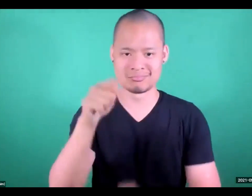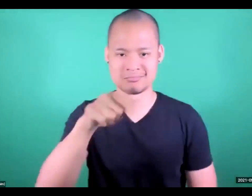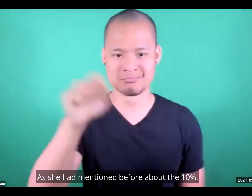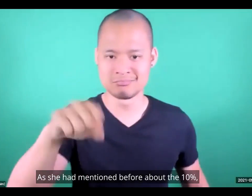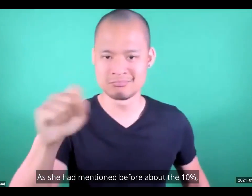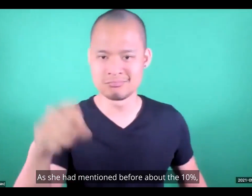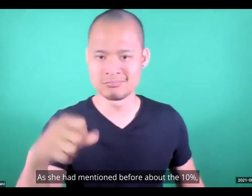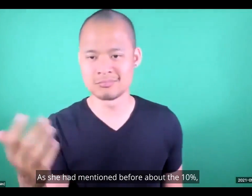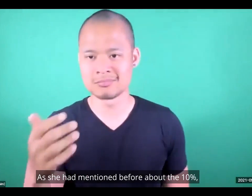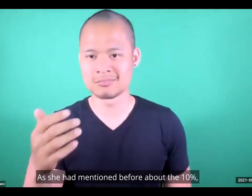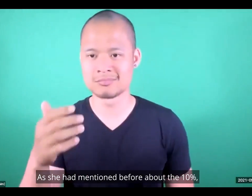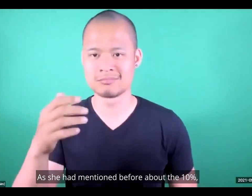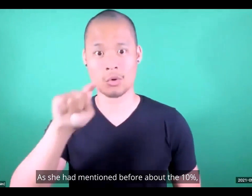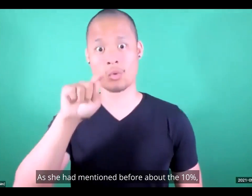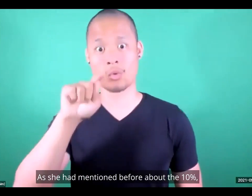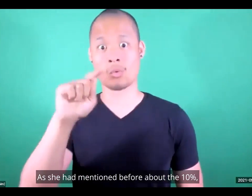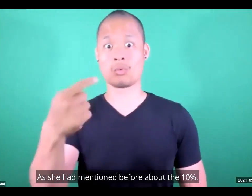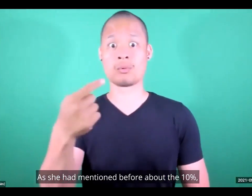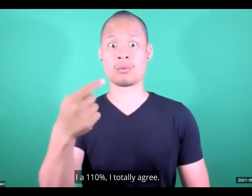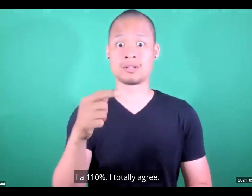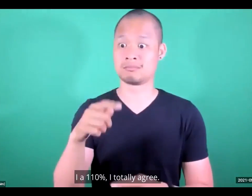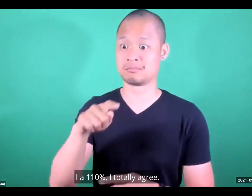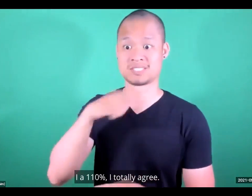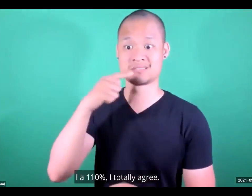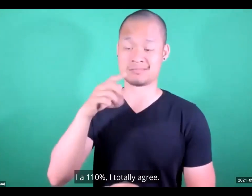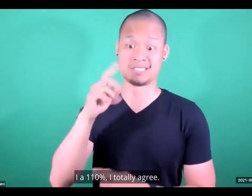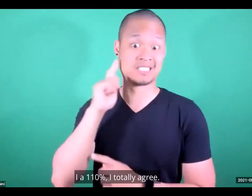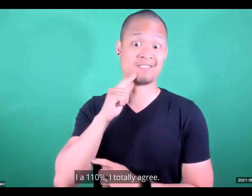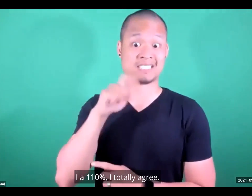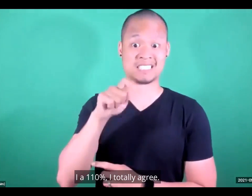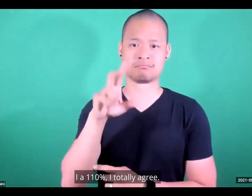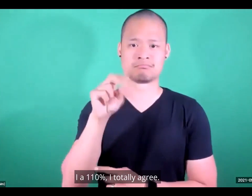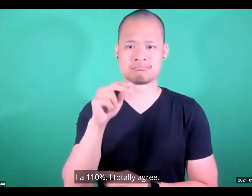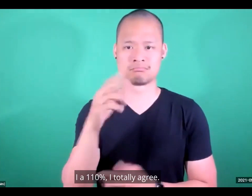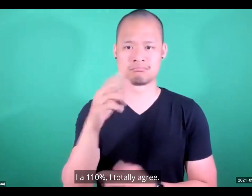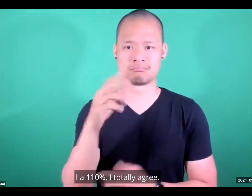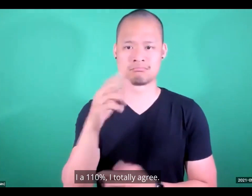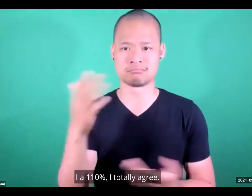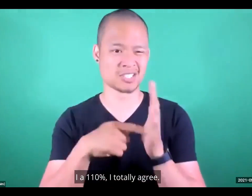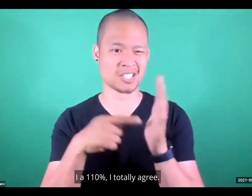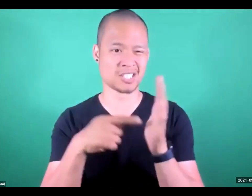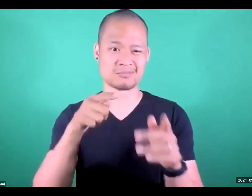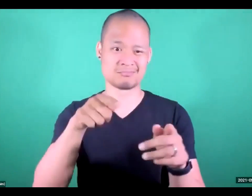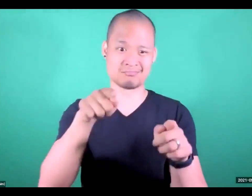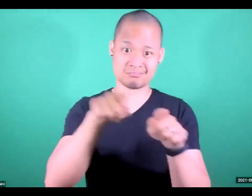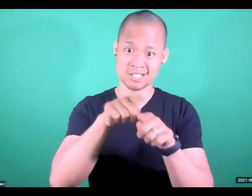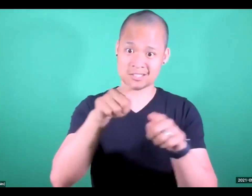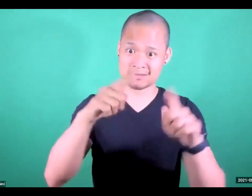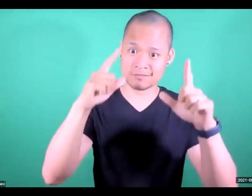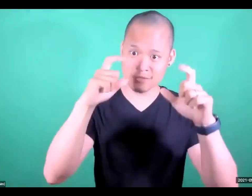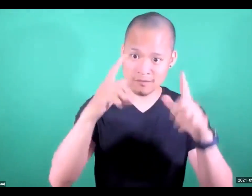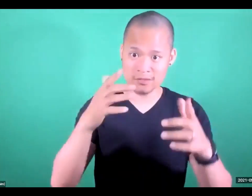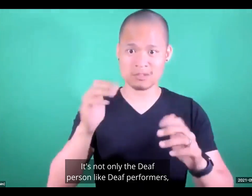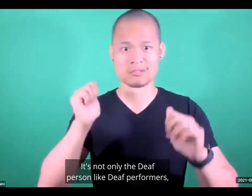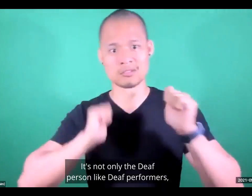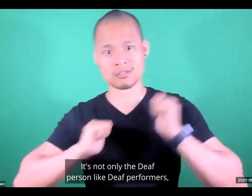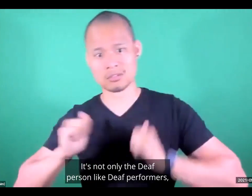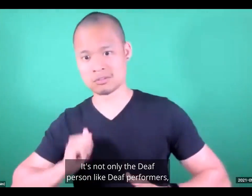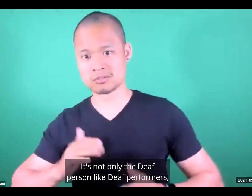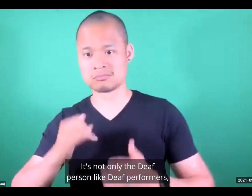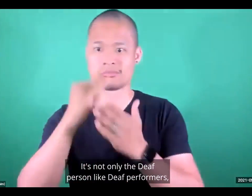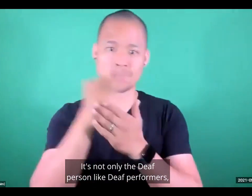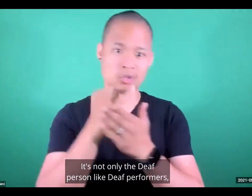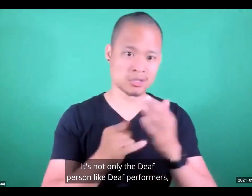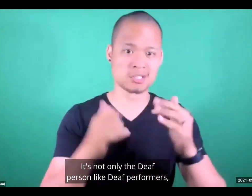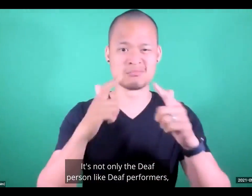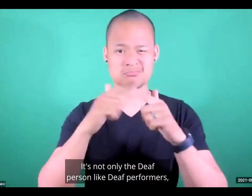You know, as she had said, mentioned before about the 10%, I 110%, I totally agree. You know, it's not only